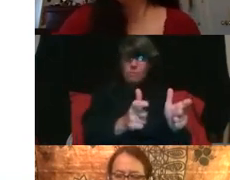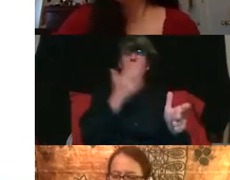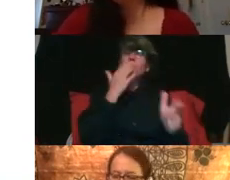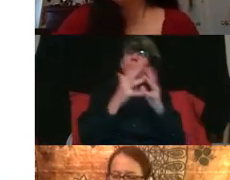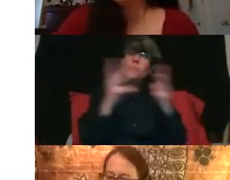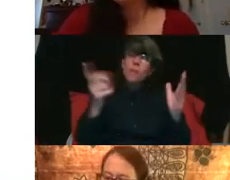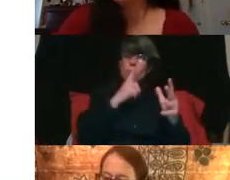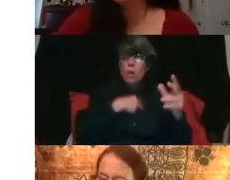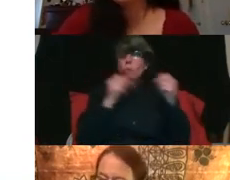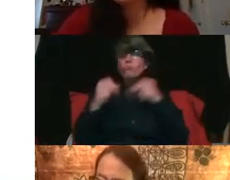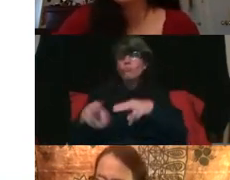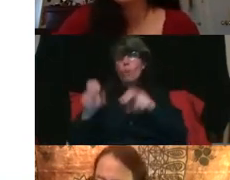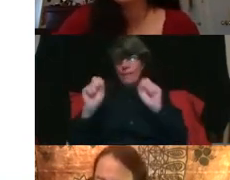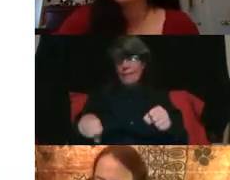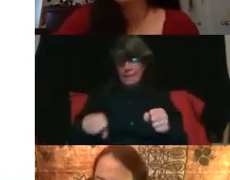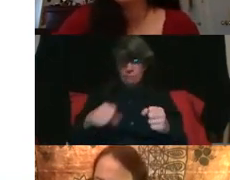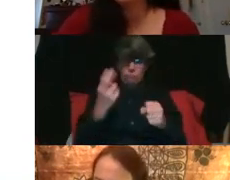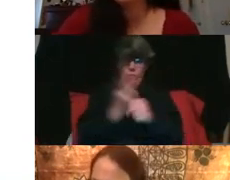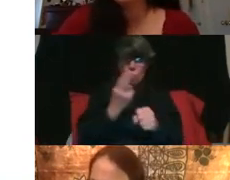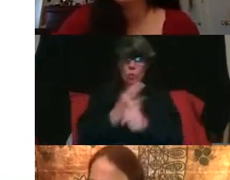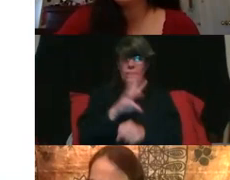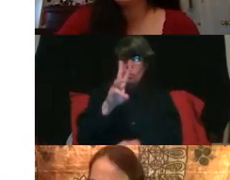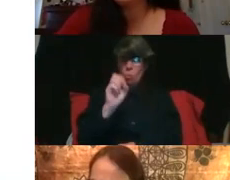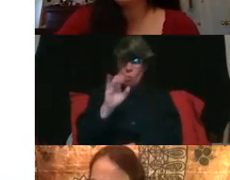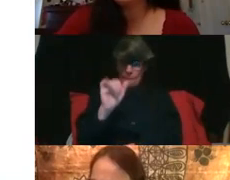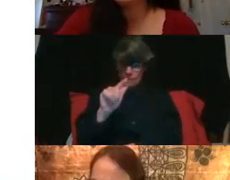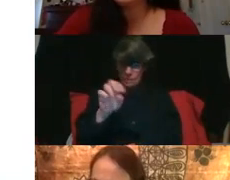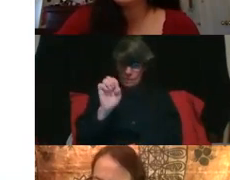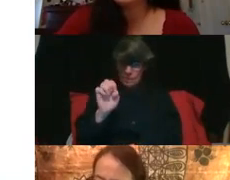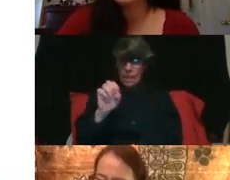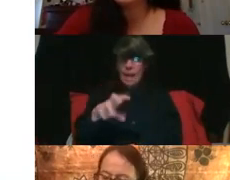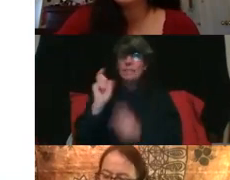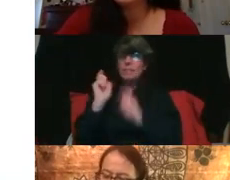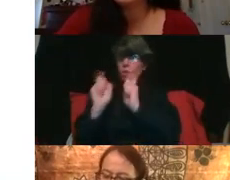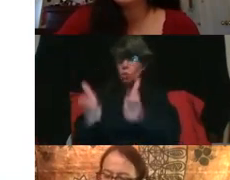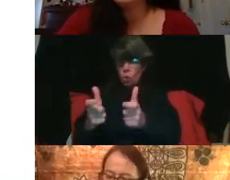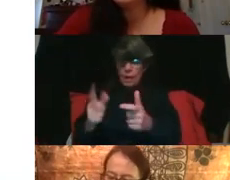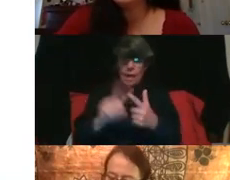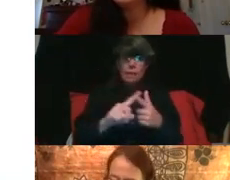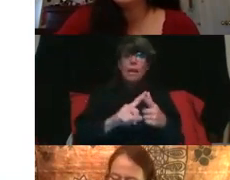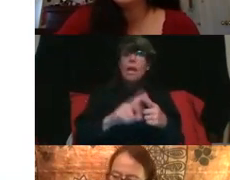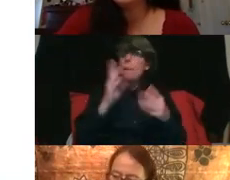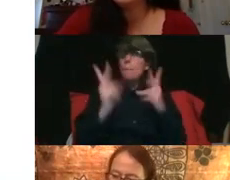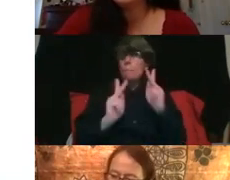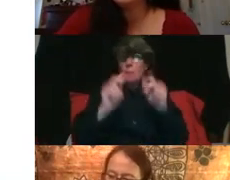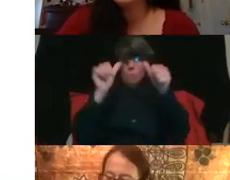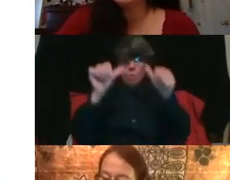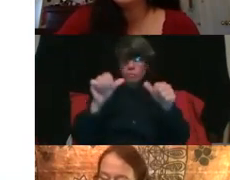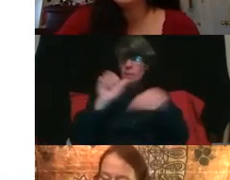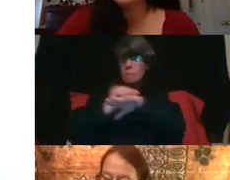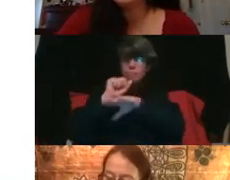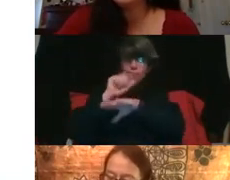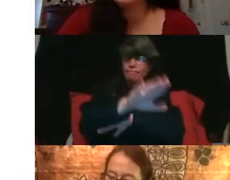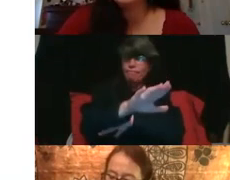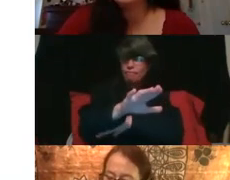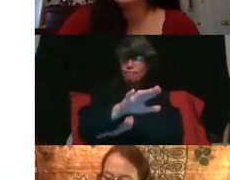downloads that you can do either through our website at donate, or people have been posting us checks. Thank you for your